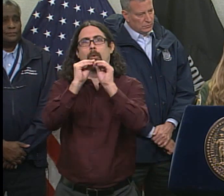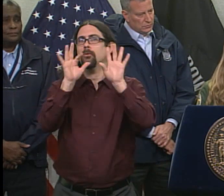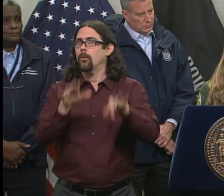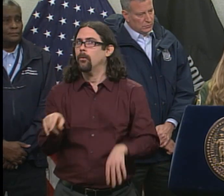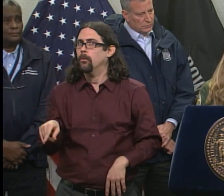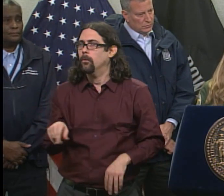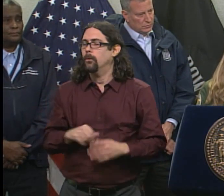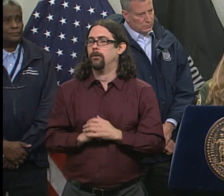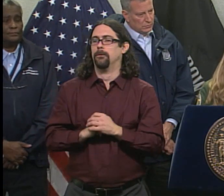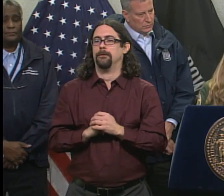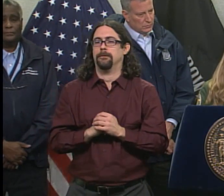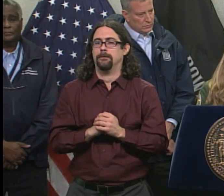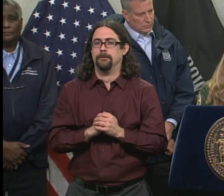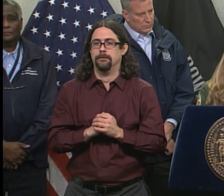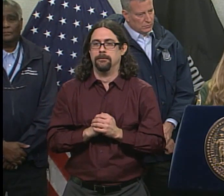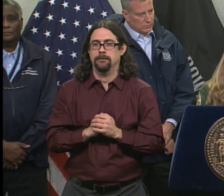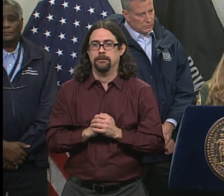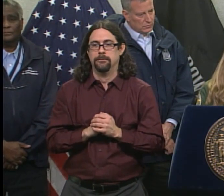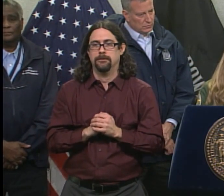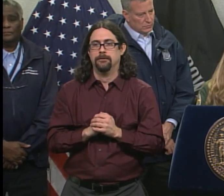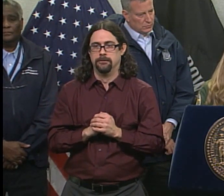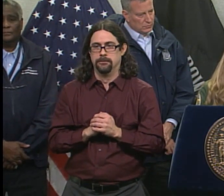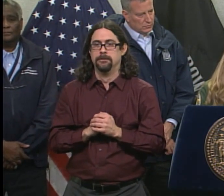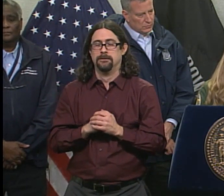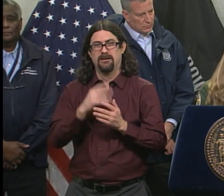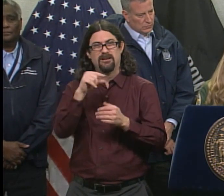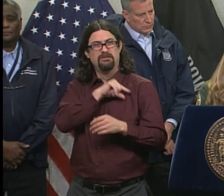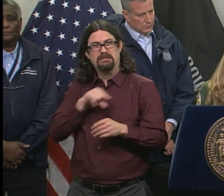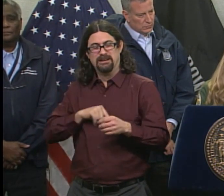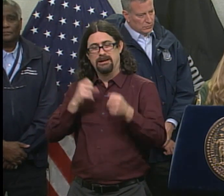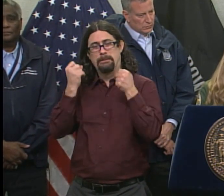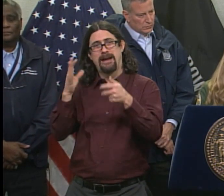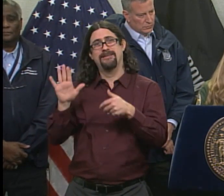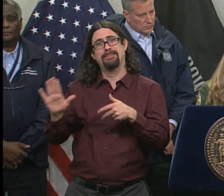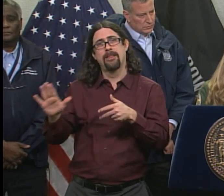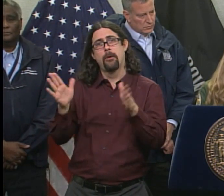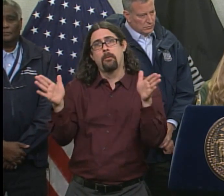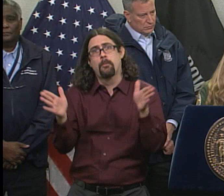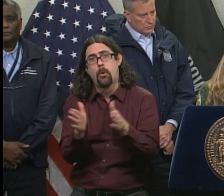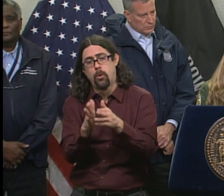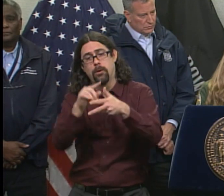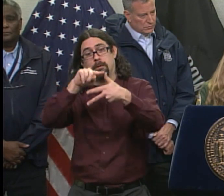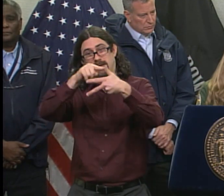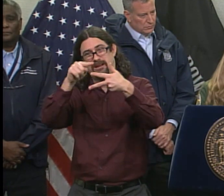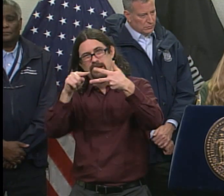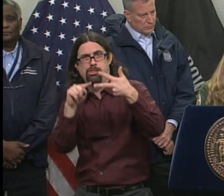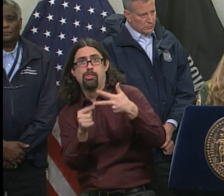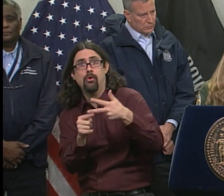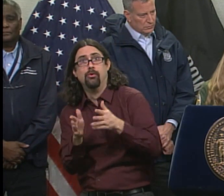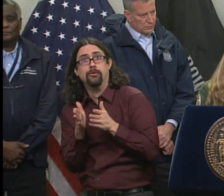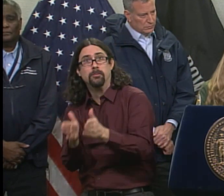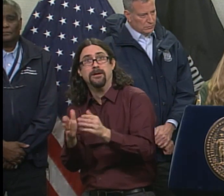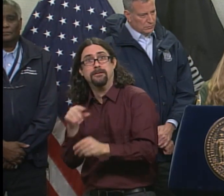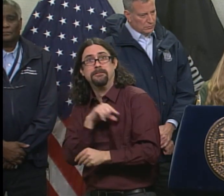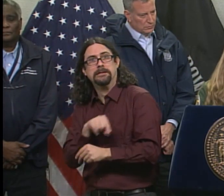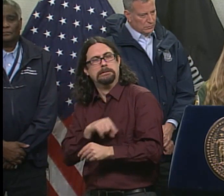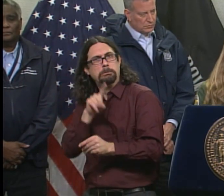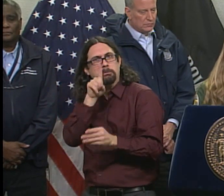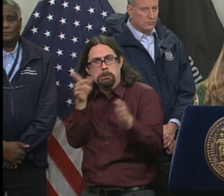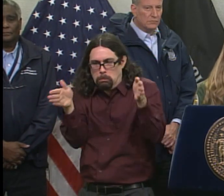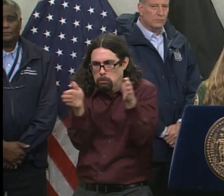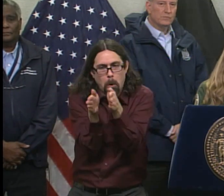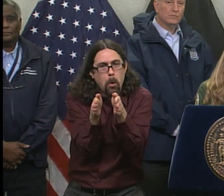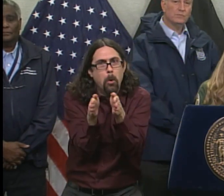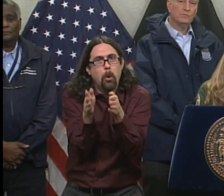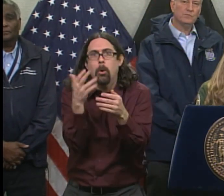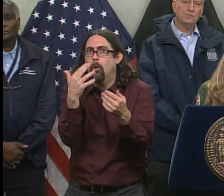small. We know we need to get in there with specialized equipment, and we want to make sure that we are giving the same service to Queens as we did to all the other boroughs. Thank